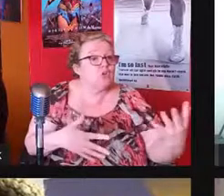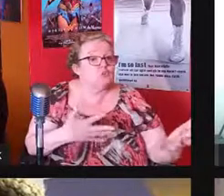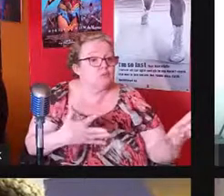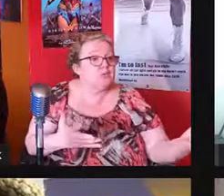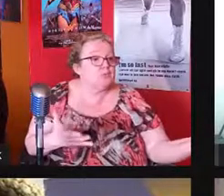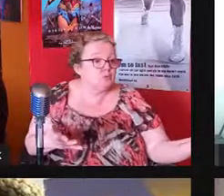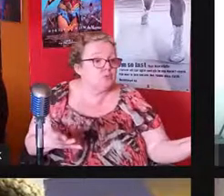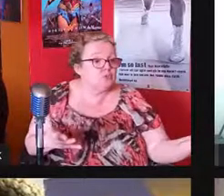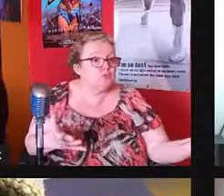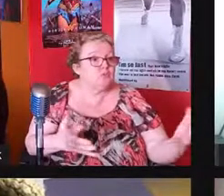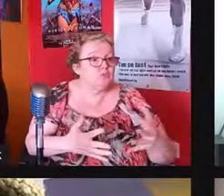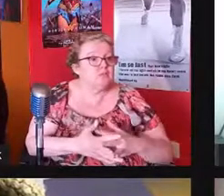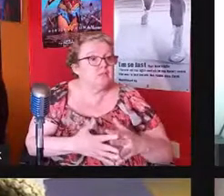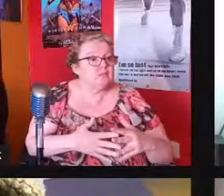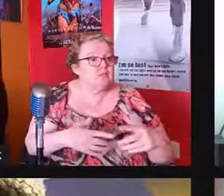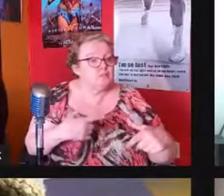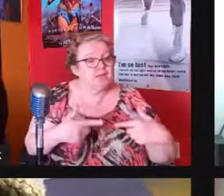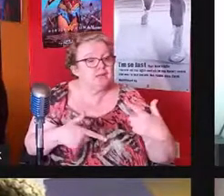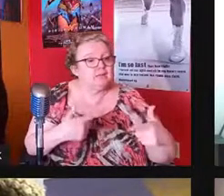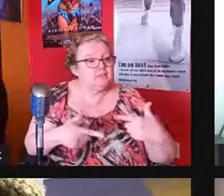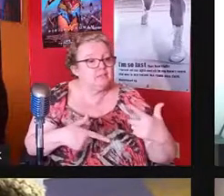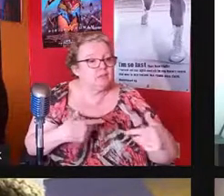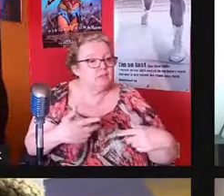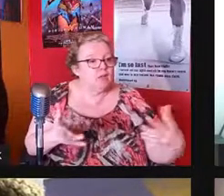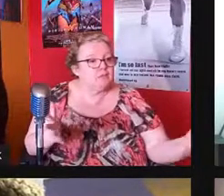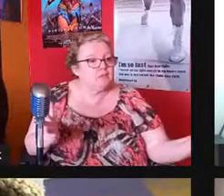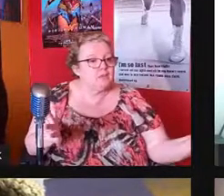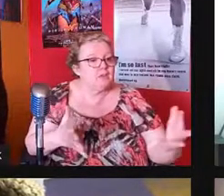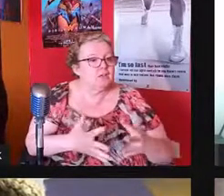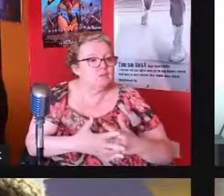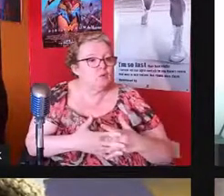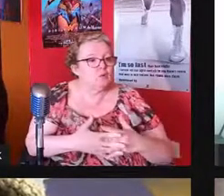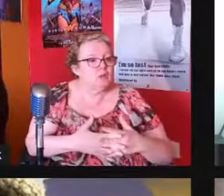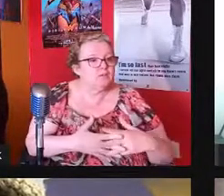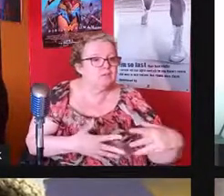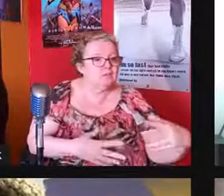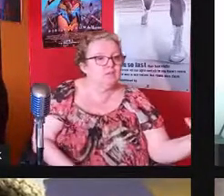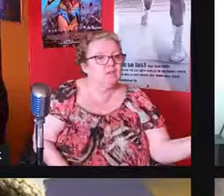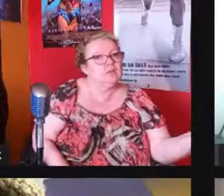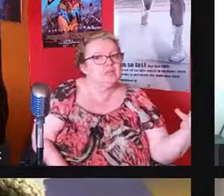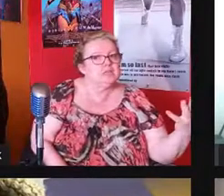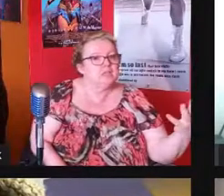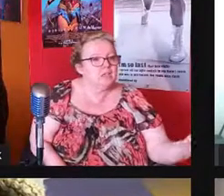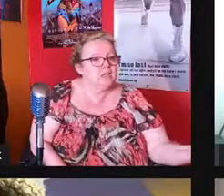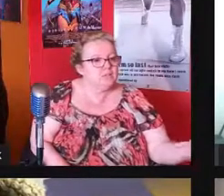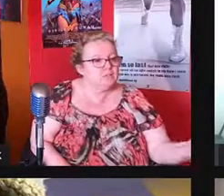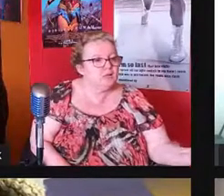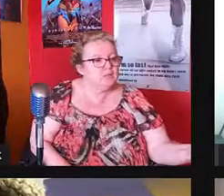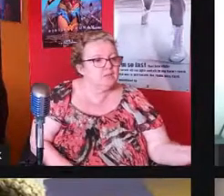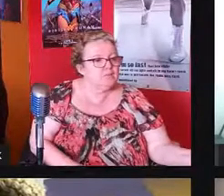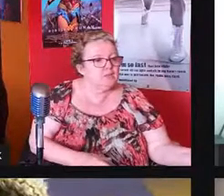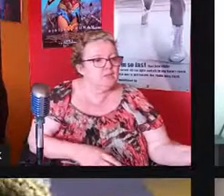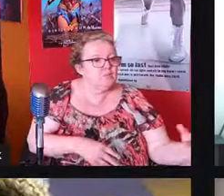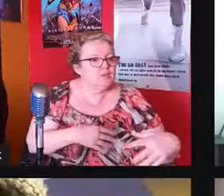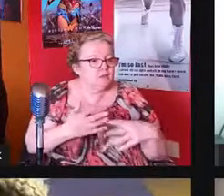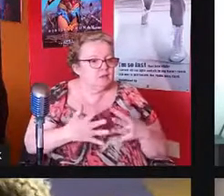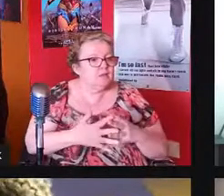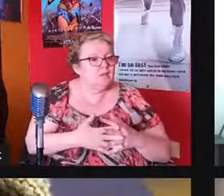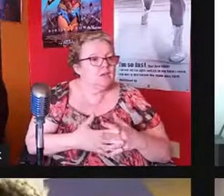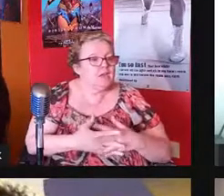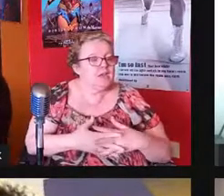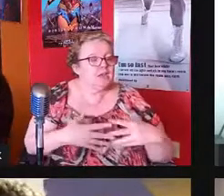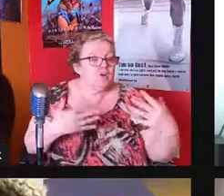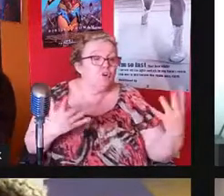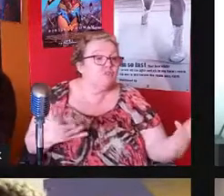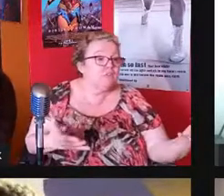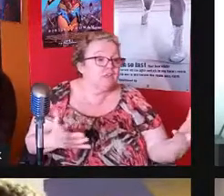inspires other people to do things and get back to living their lives and not getting so lost in the negative side of the pandemic, you